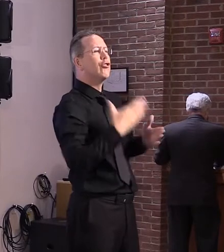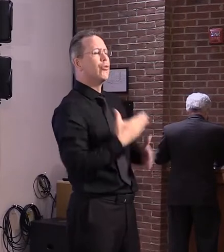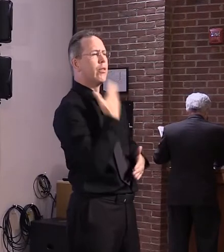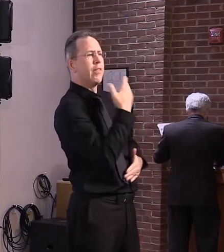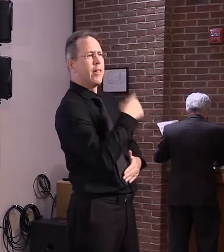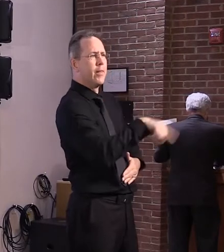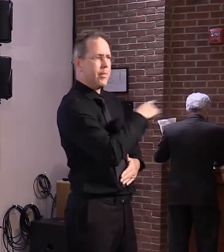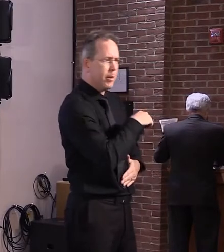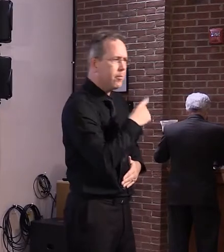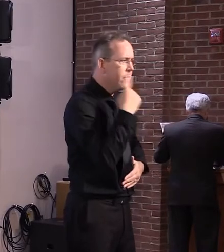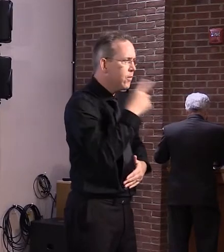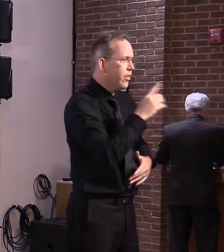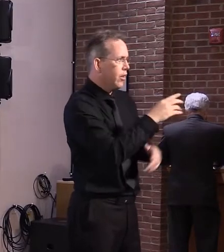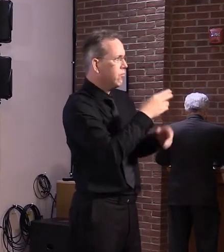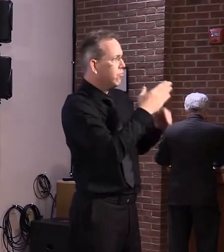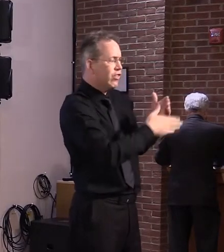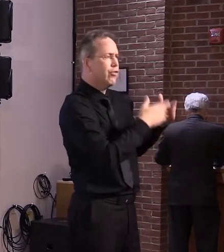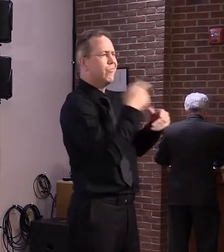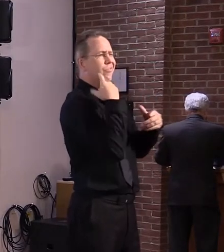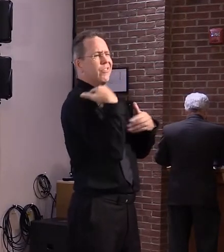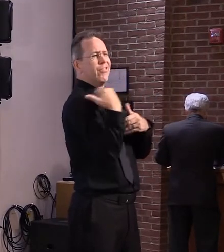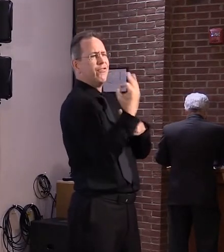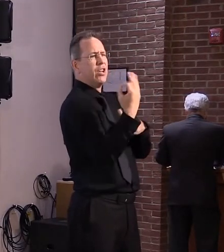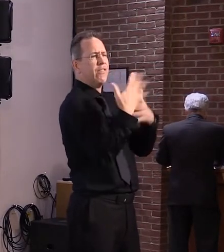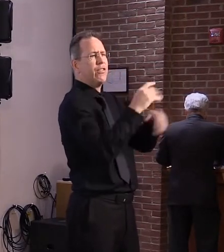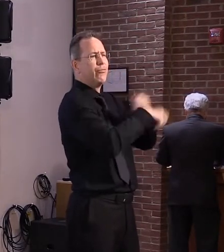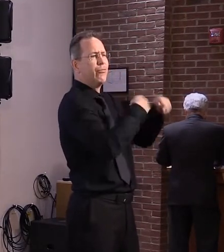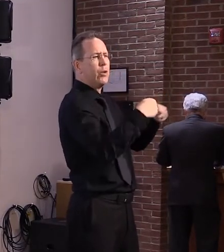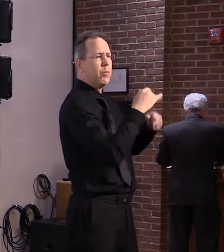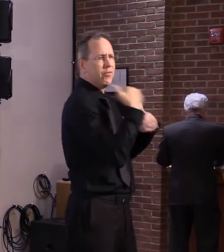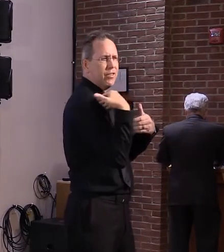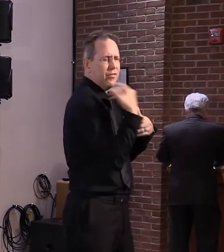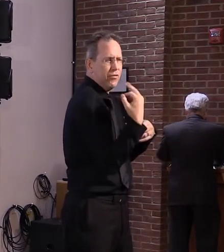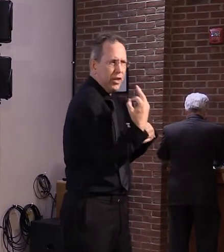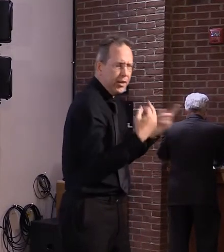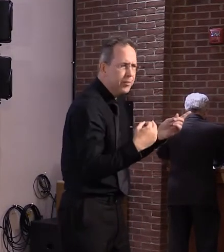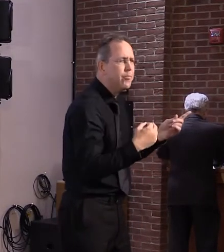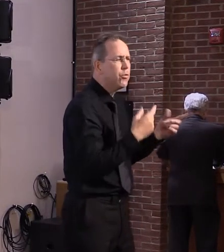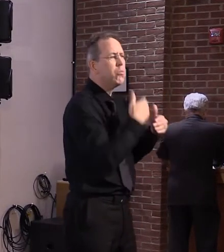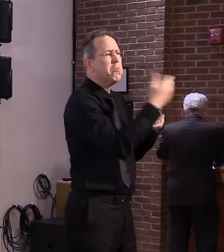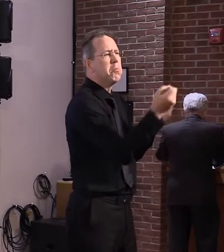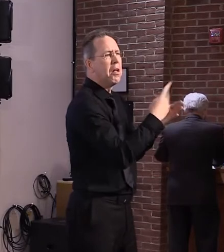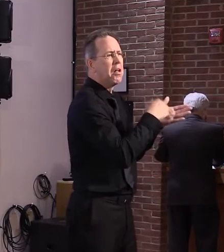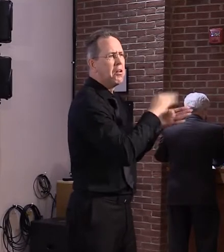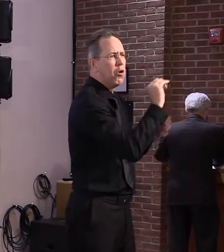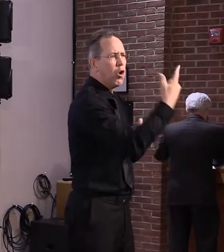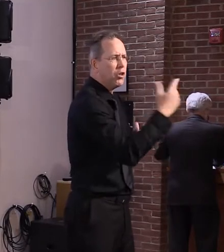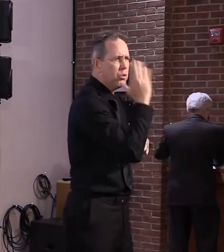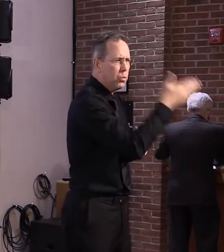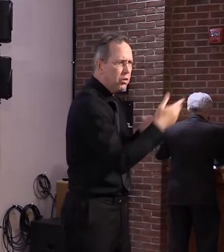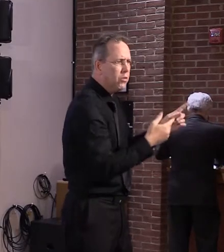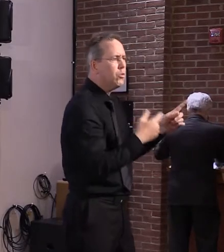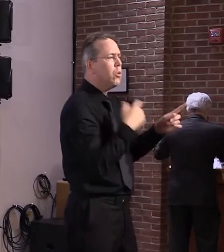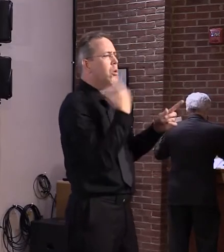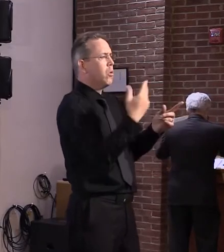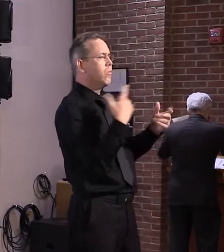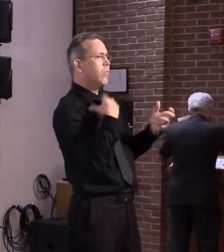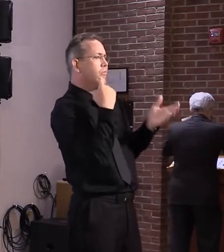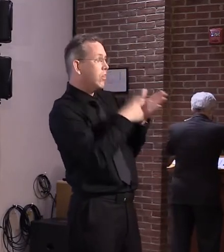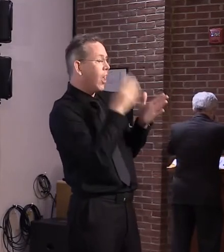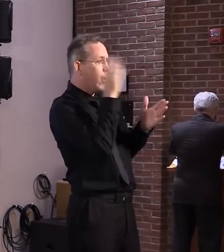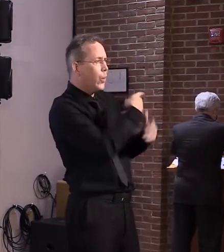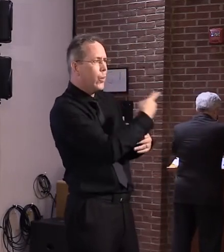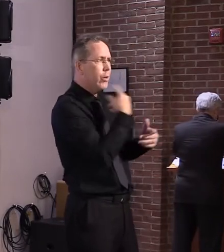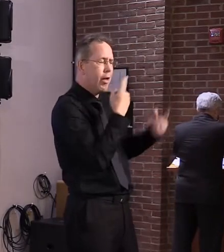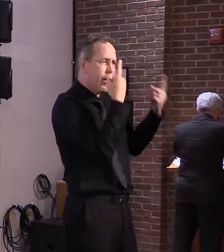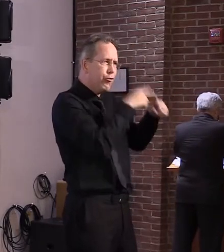its session on Friday night, at least temporarily. And while we haven't seen eye to eye on everything, I want to thank the Speaker and